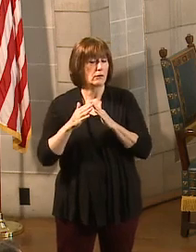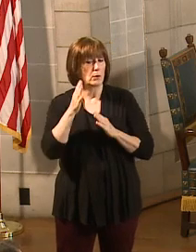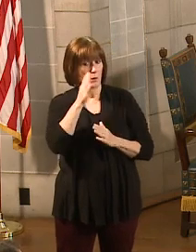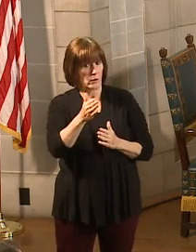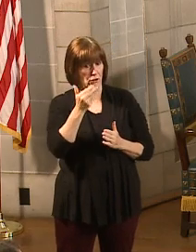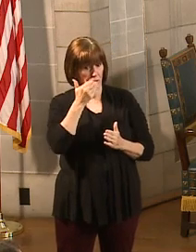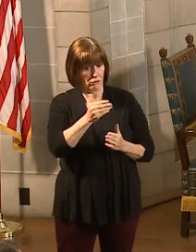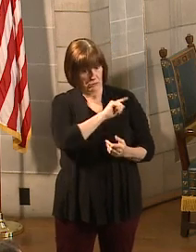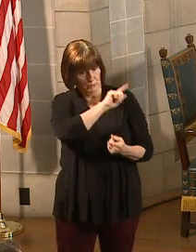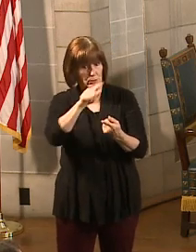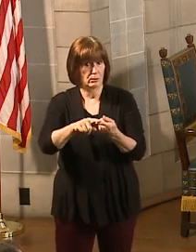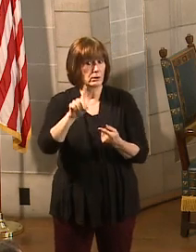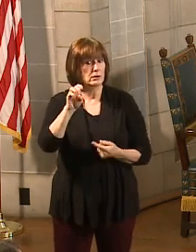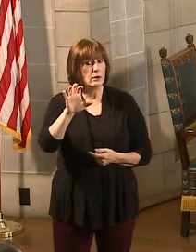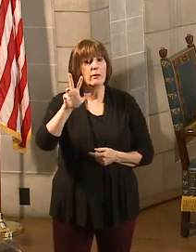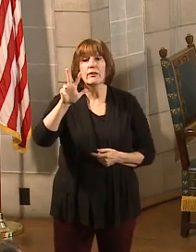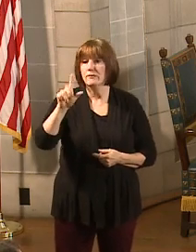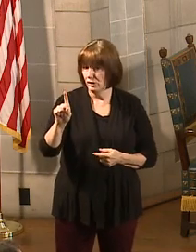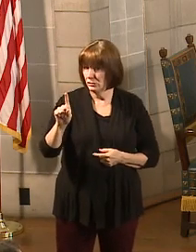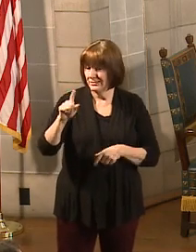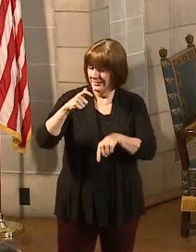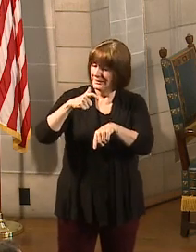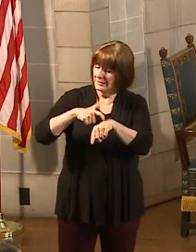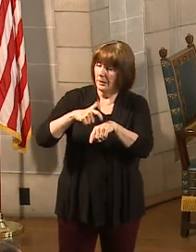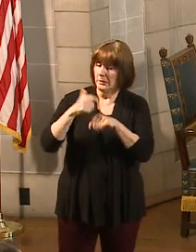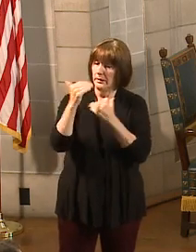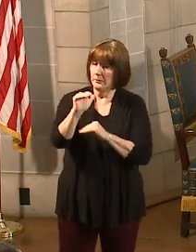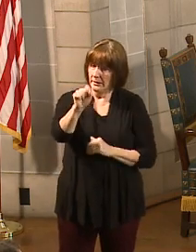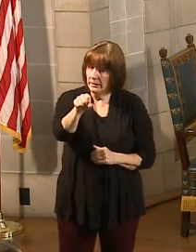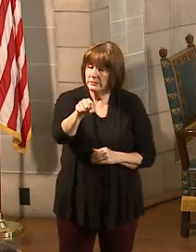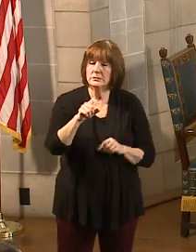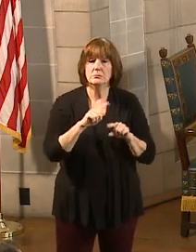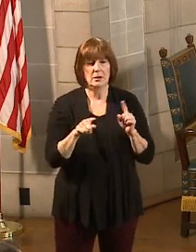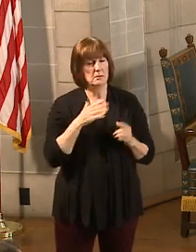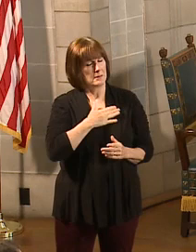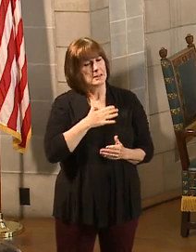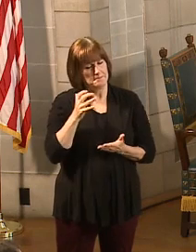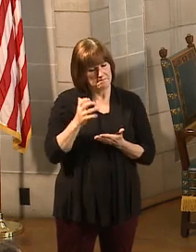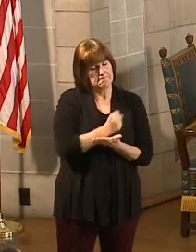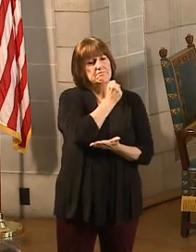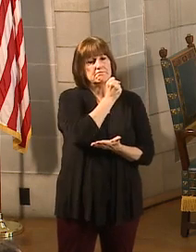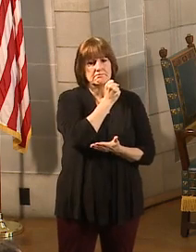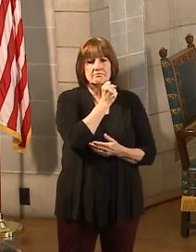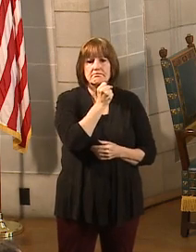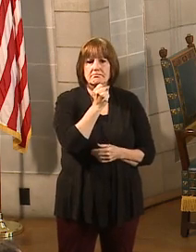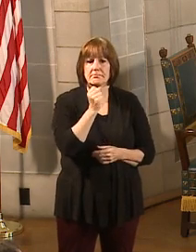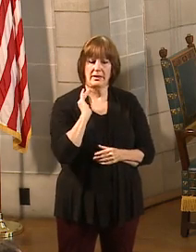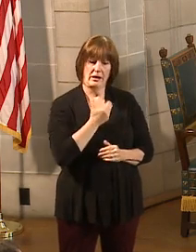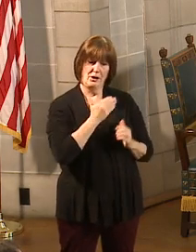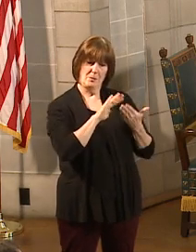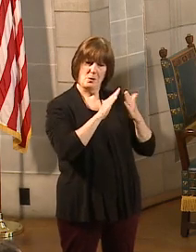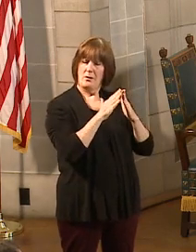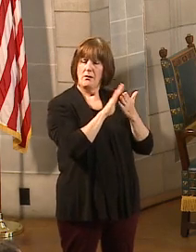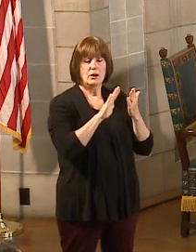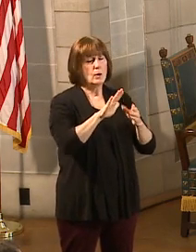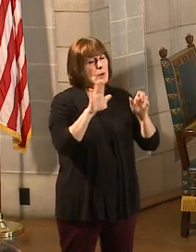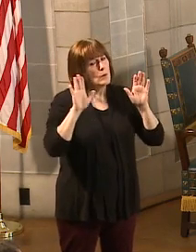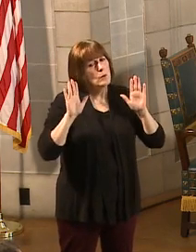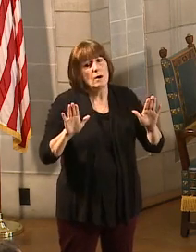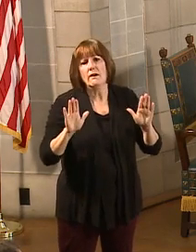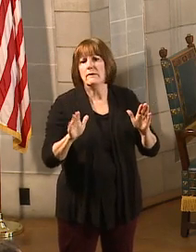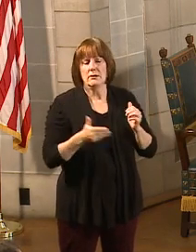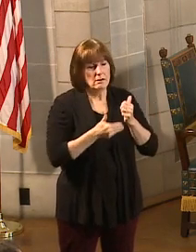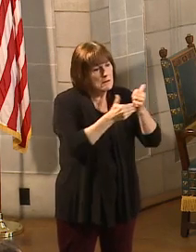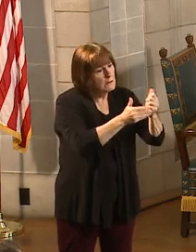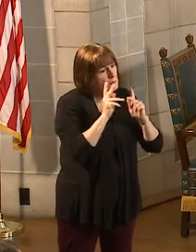the end of the year. So there is a time limitation on it, but please consider that. Our community colleges do a great job of helping people